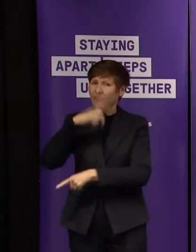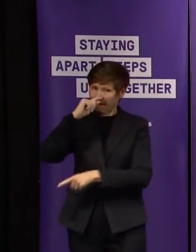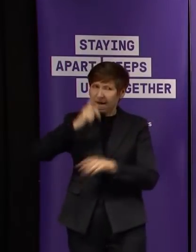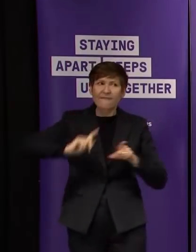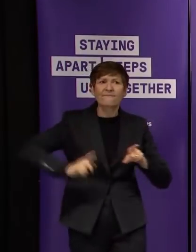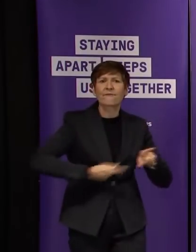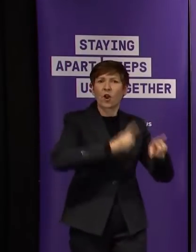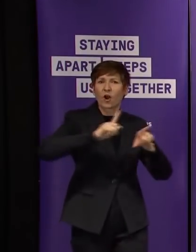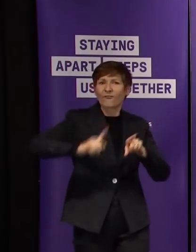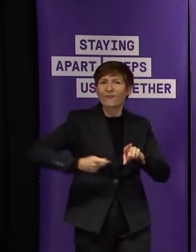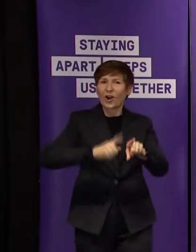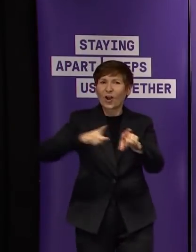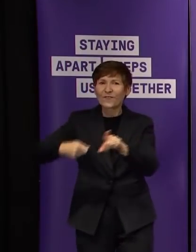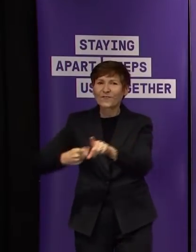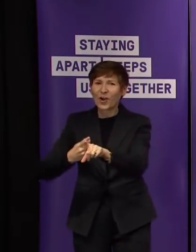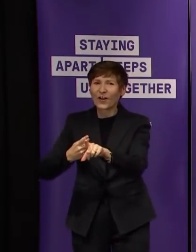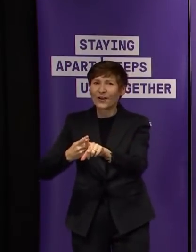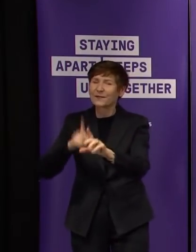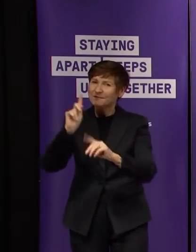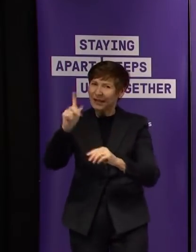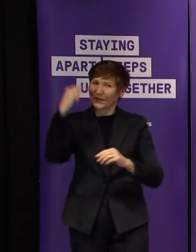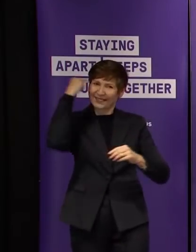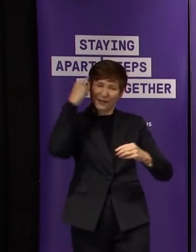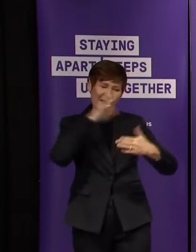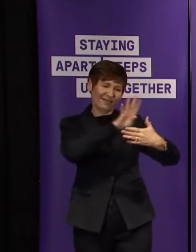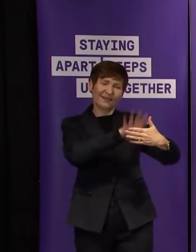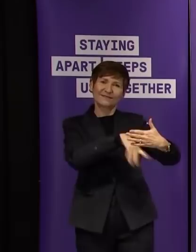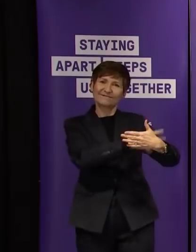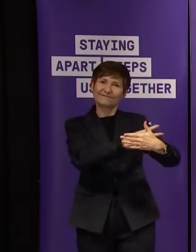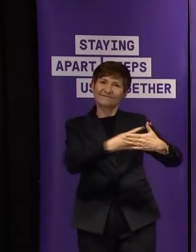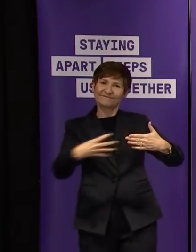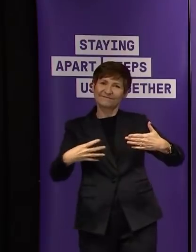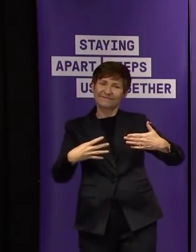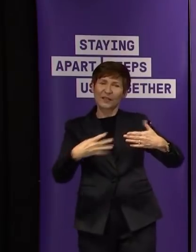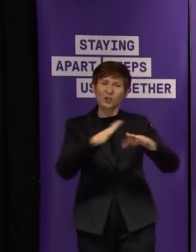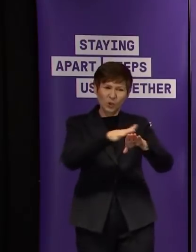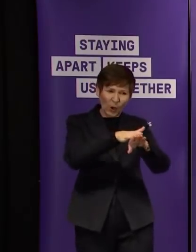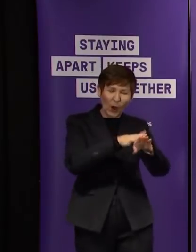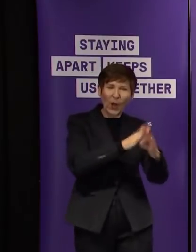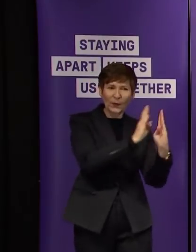a pathway, a roadmap, a series of steady and safe steps to open up.